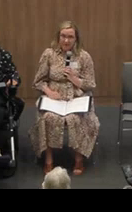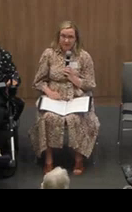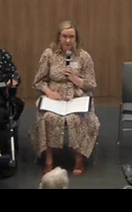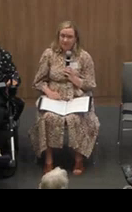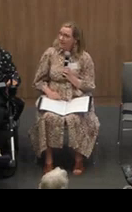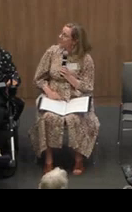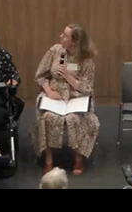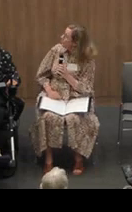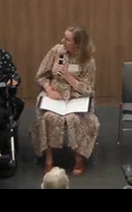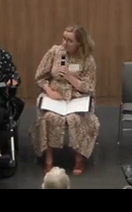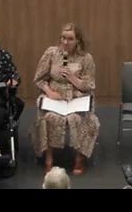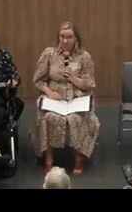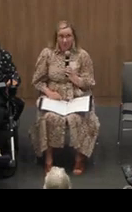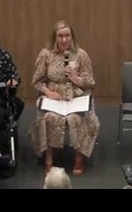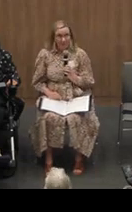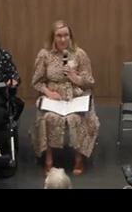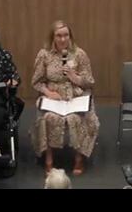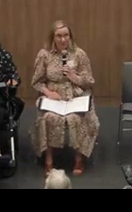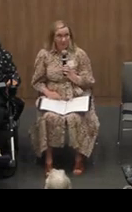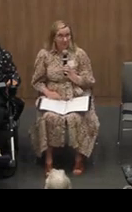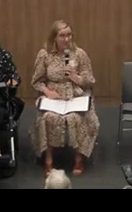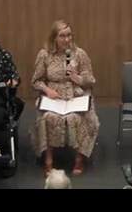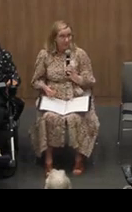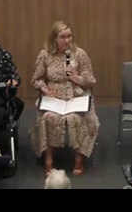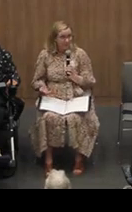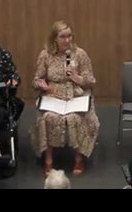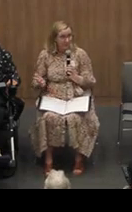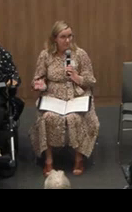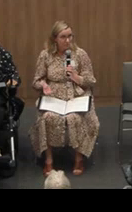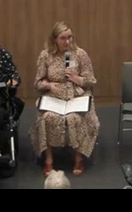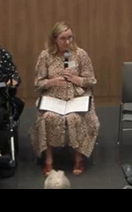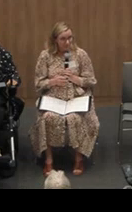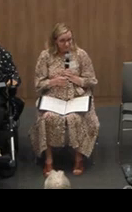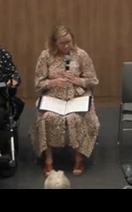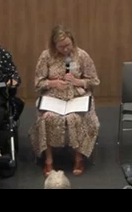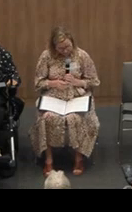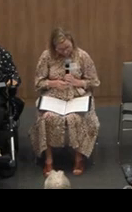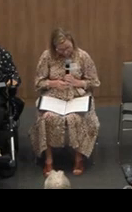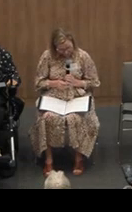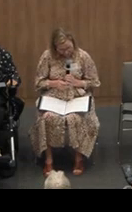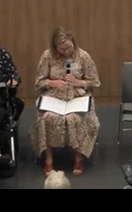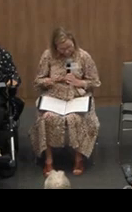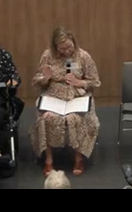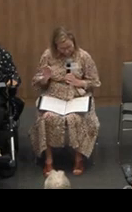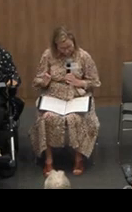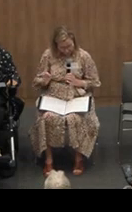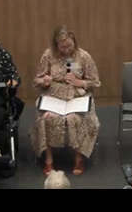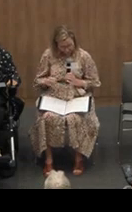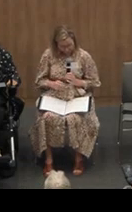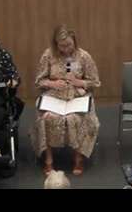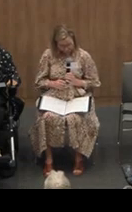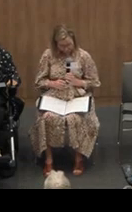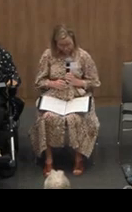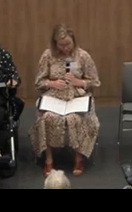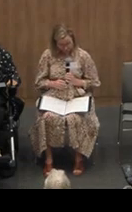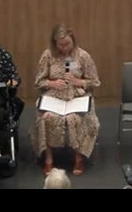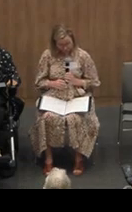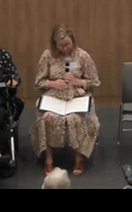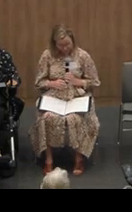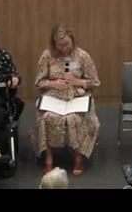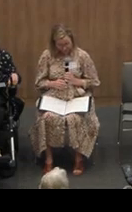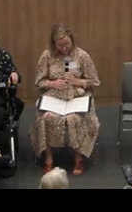us online, and I do believe we've got over 100 that have joined today's session, make sure that your microphones